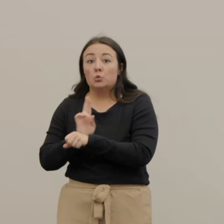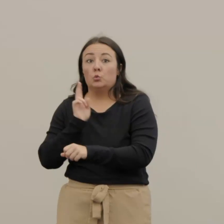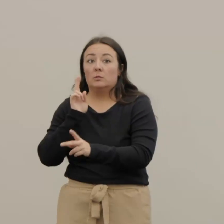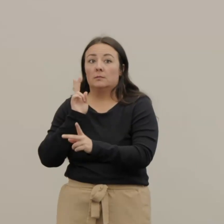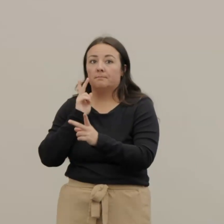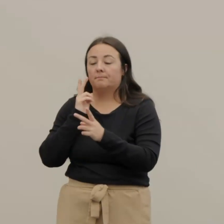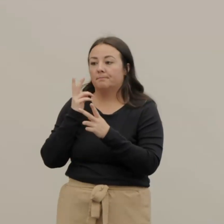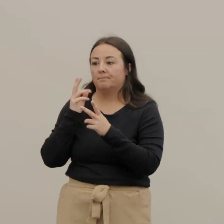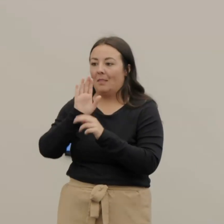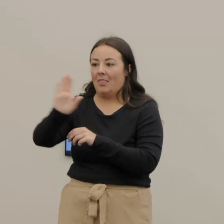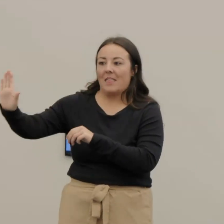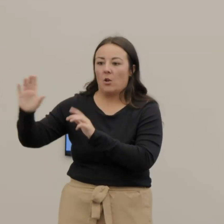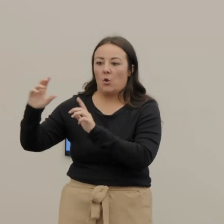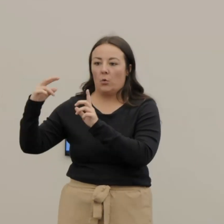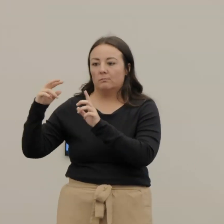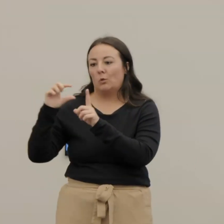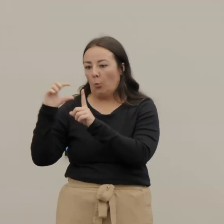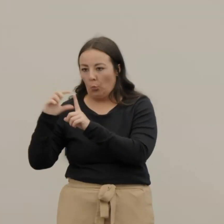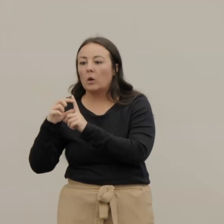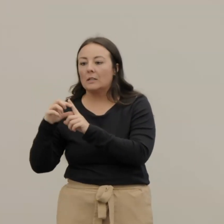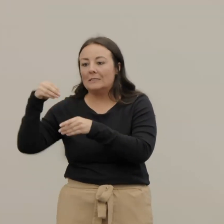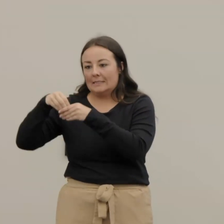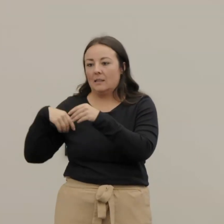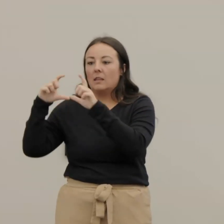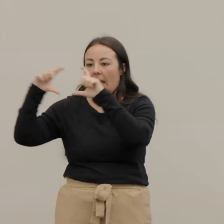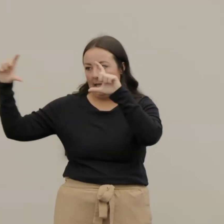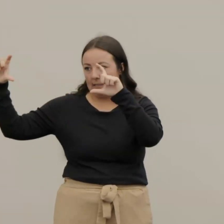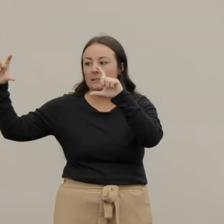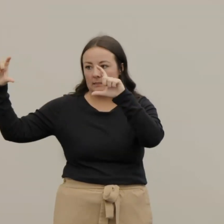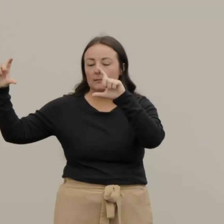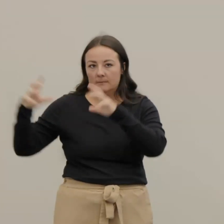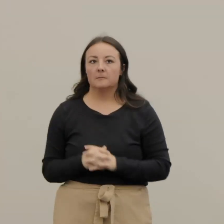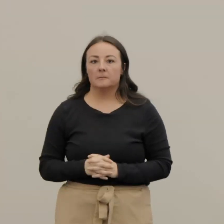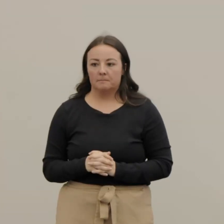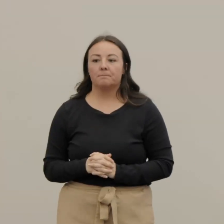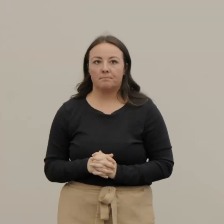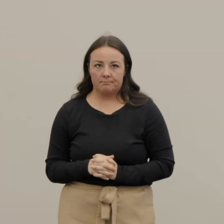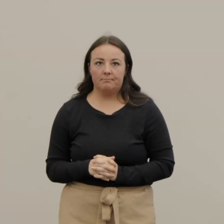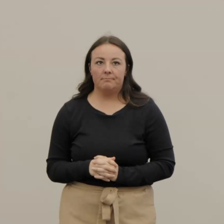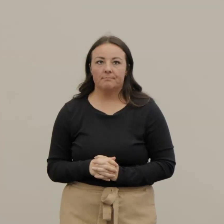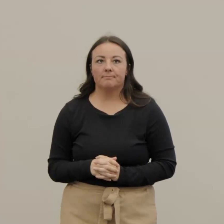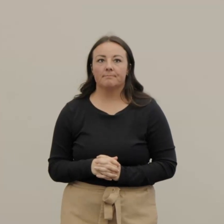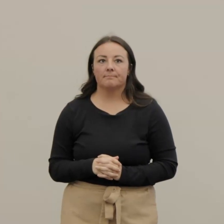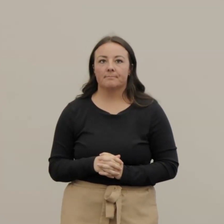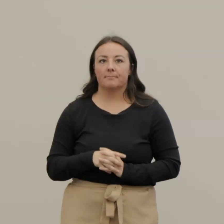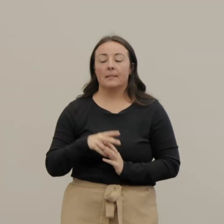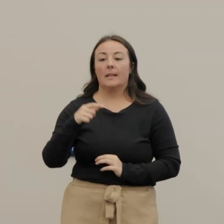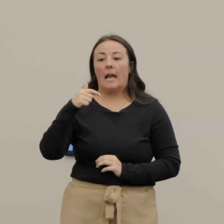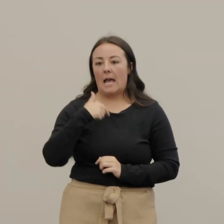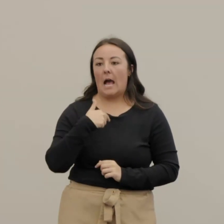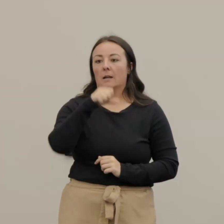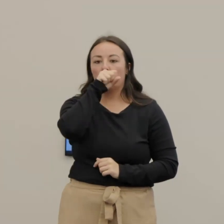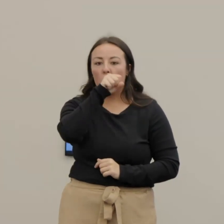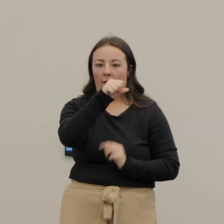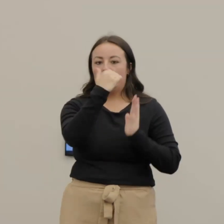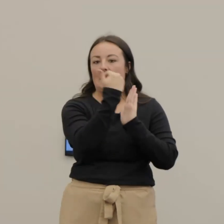words in the headings, speaking in their language. I am the listiest list